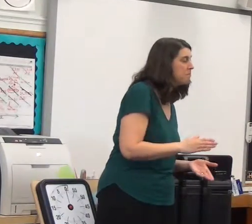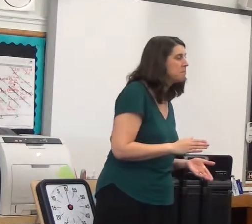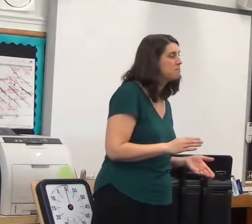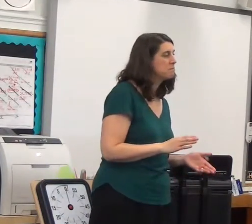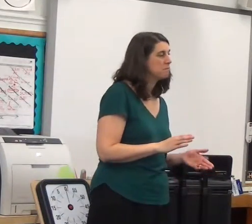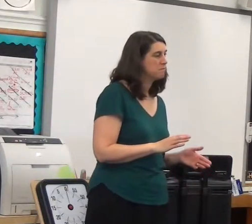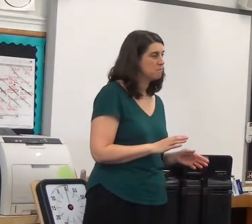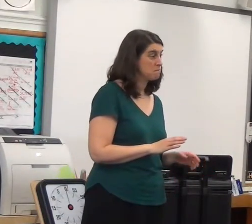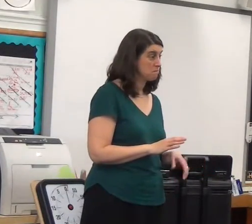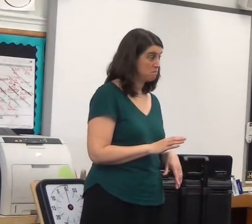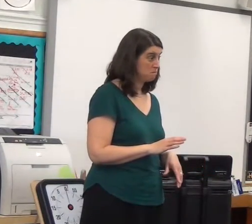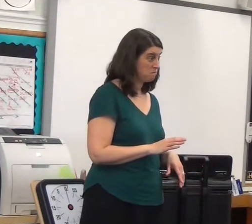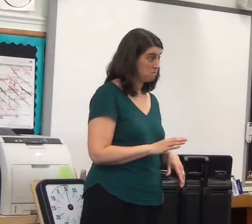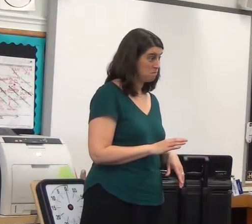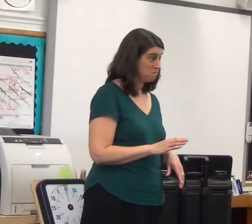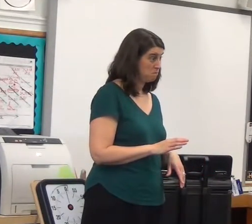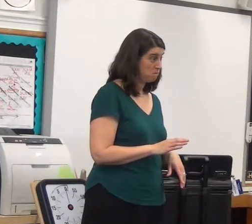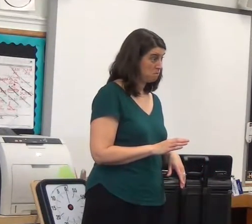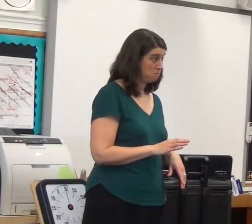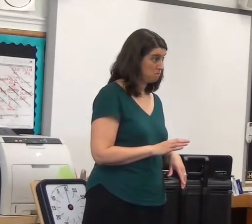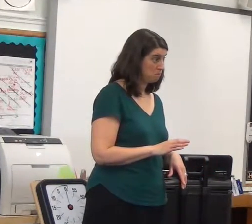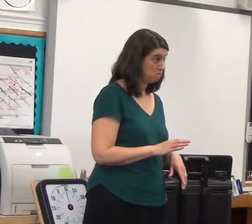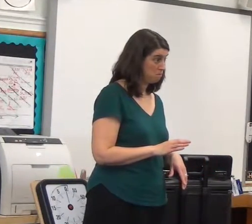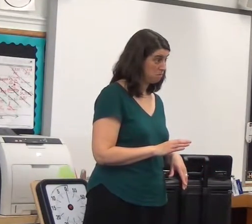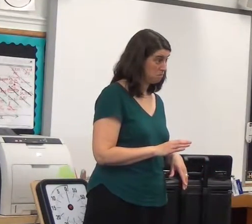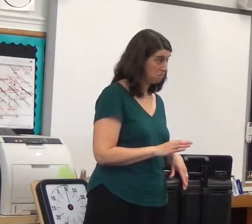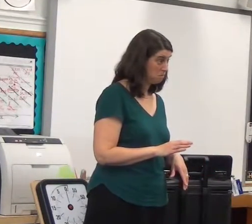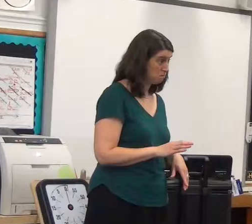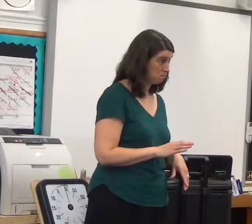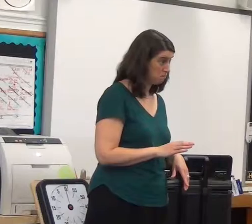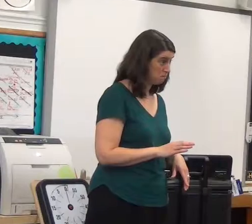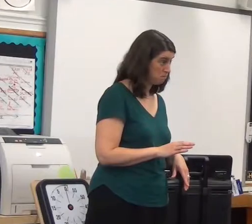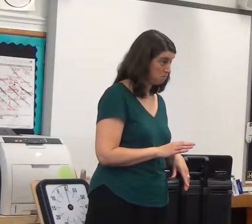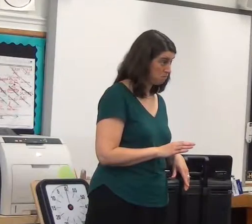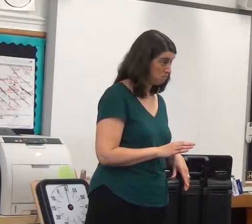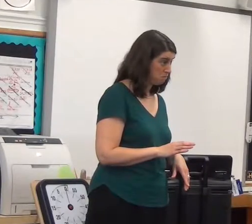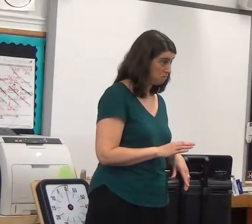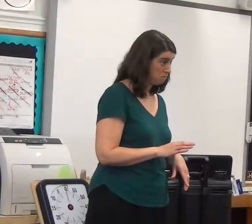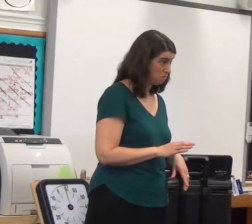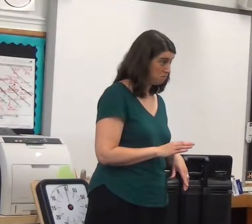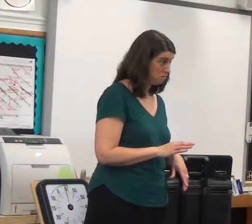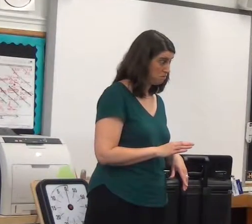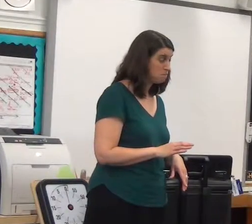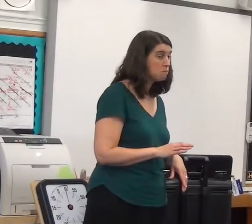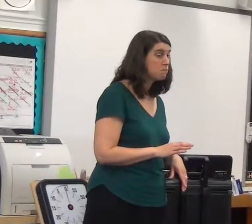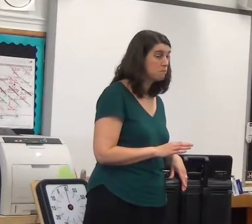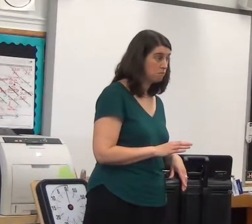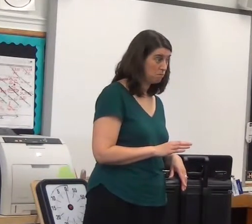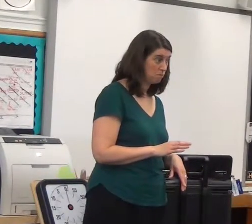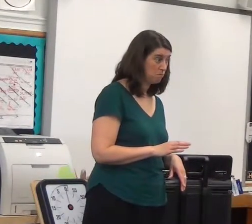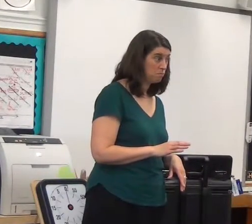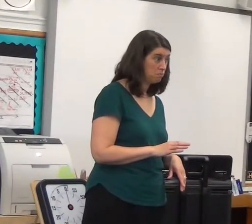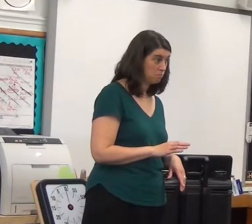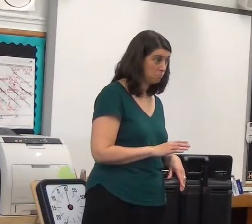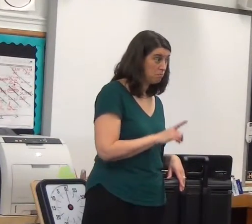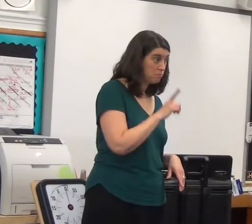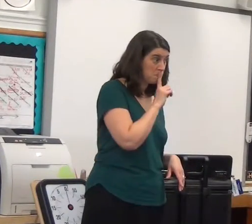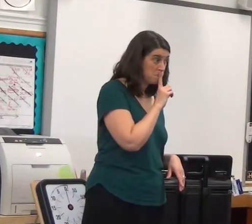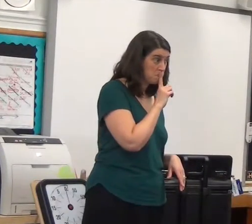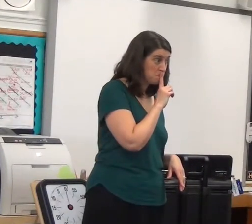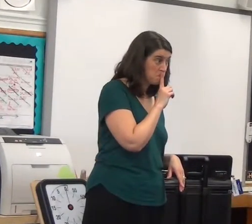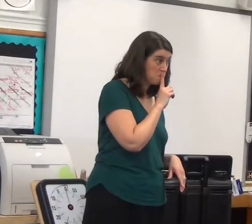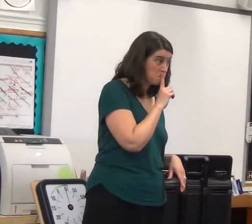Right here. Look at your card. Don't tell me what it is. But you look at it yourself. I'm going to show the people around you as